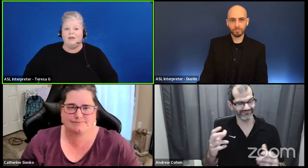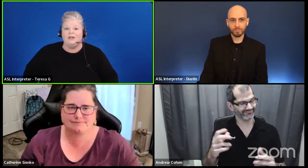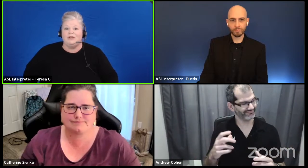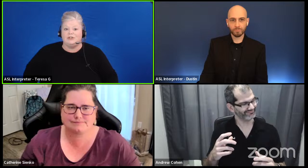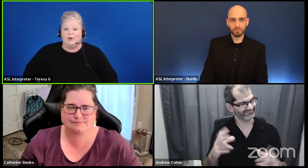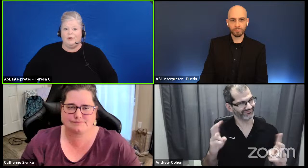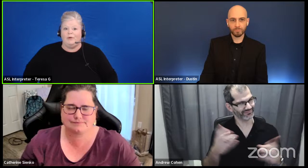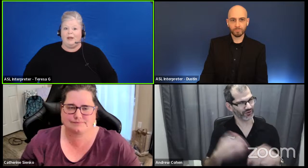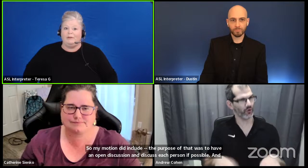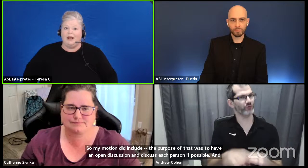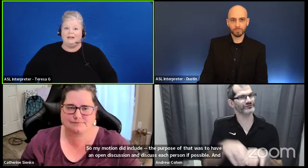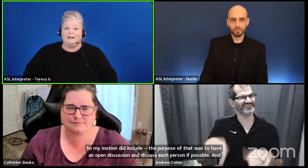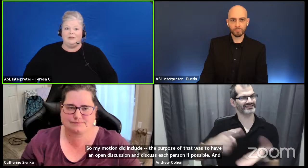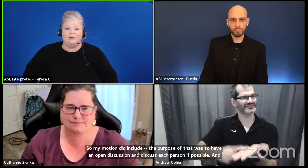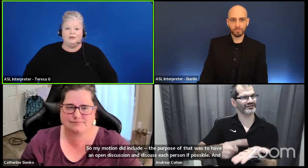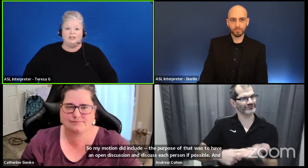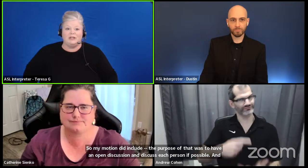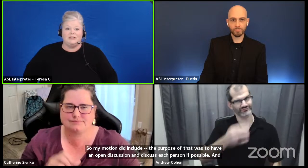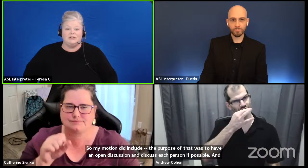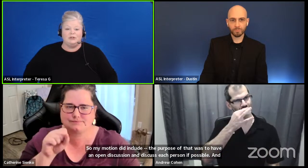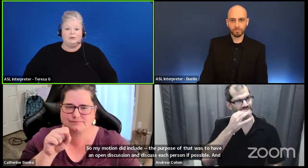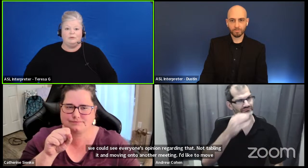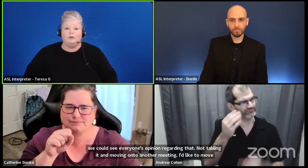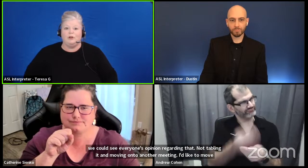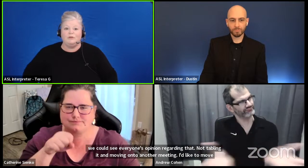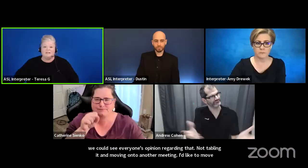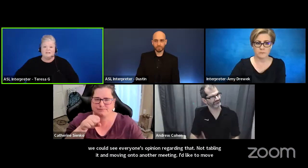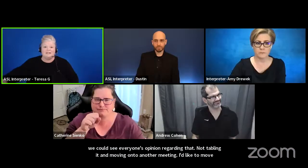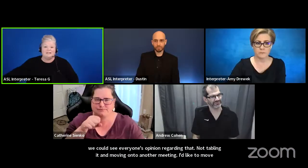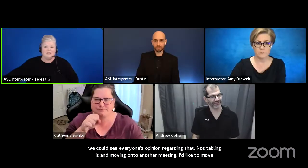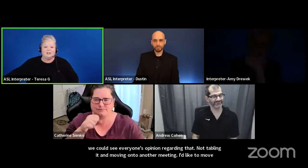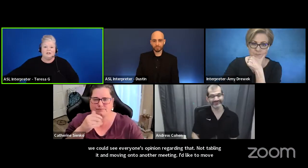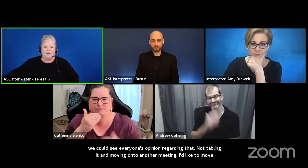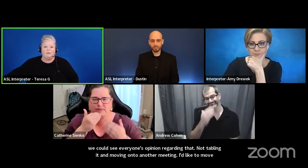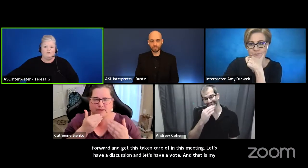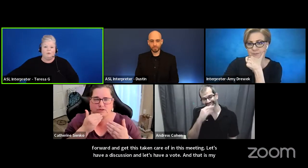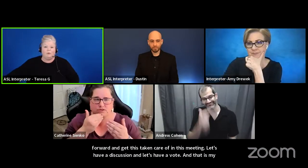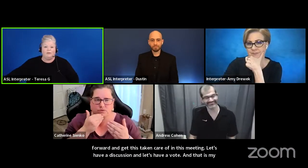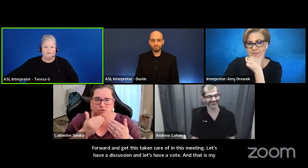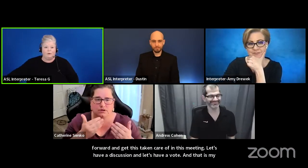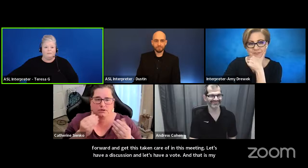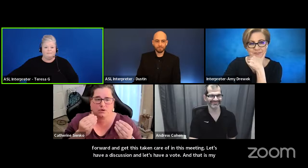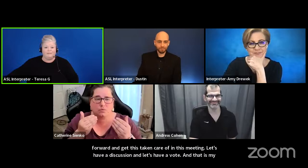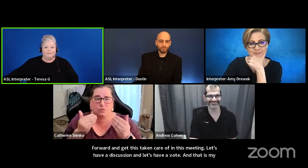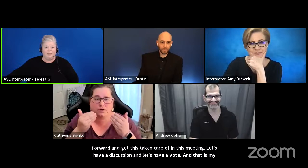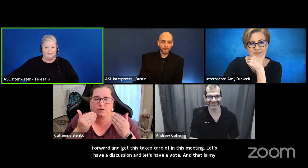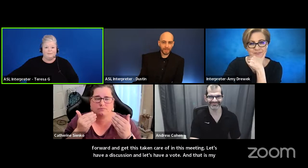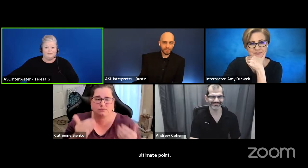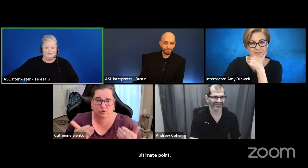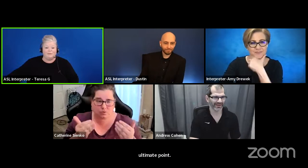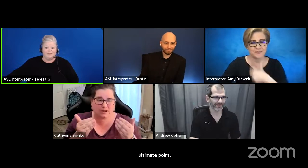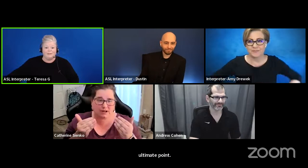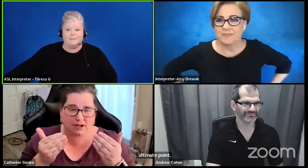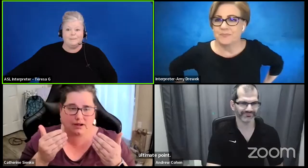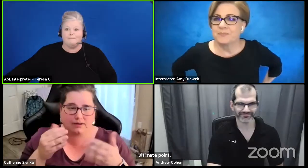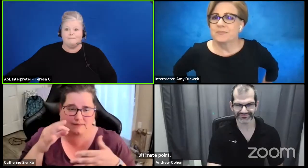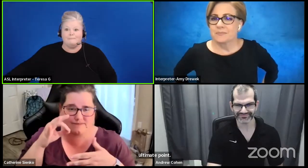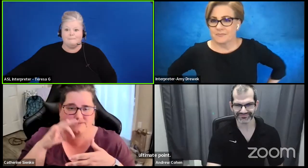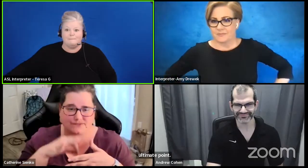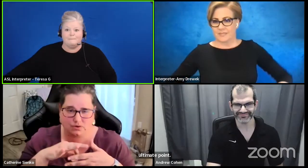now. So I would highly encourage us to close this discussion and move forward with a vote. Thank you.